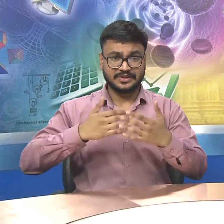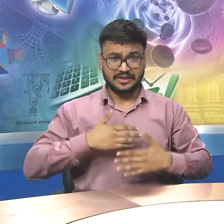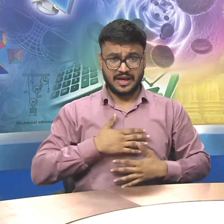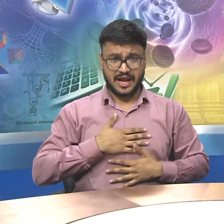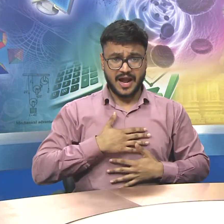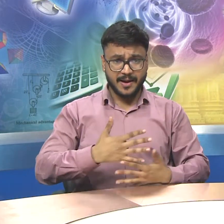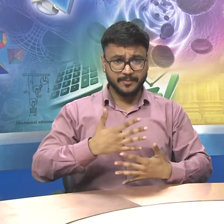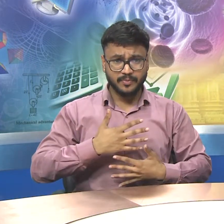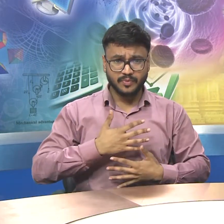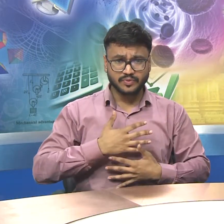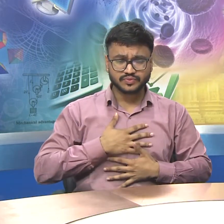And the answer